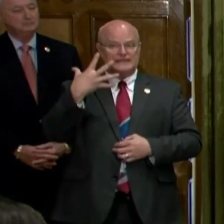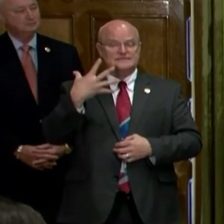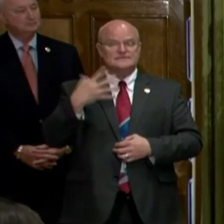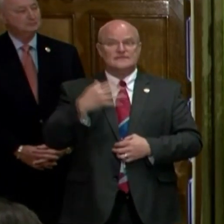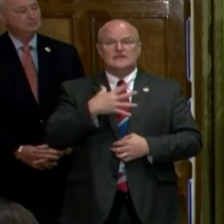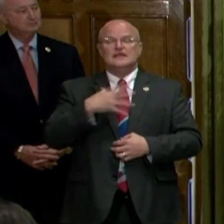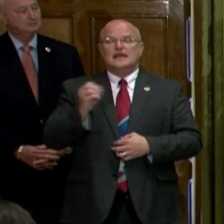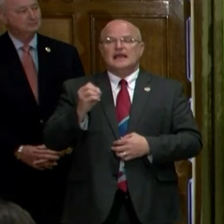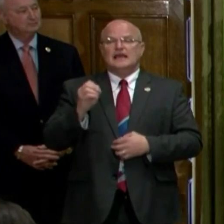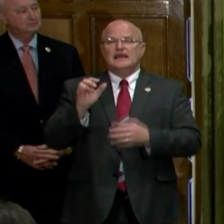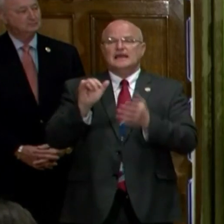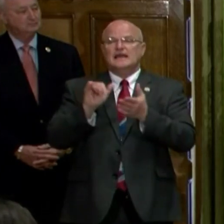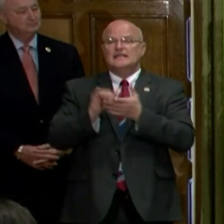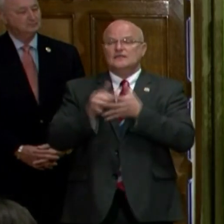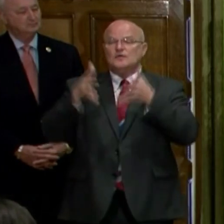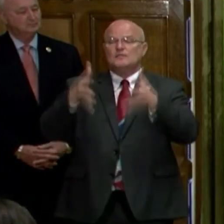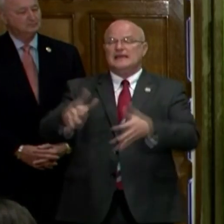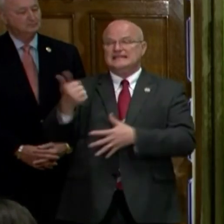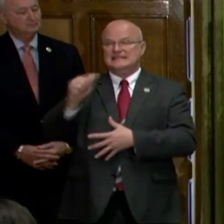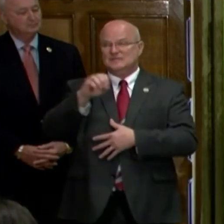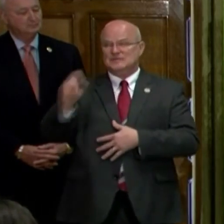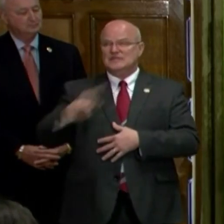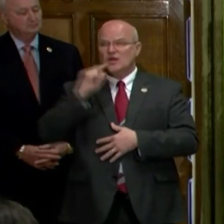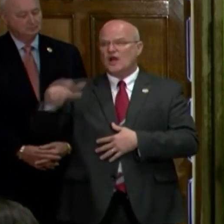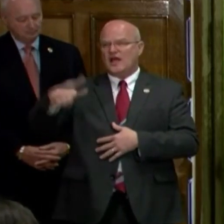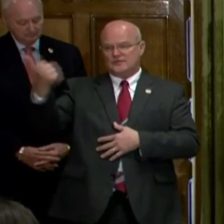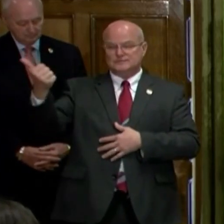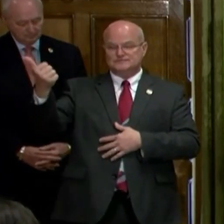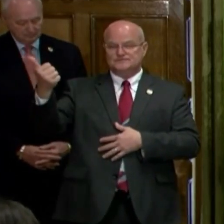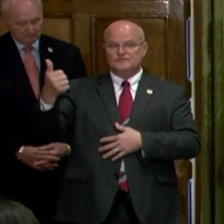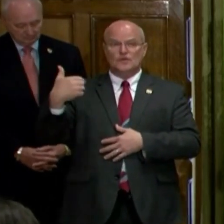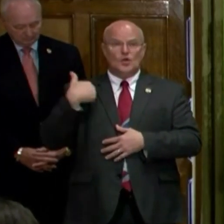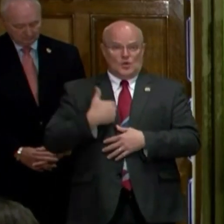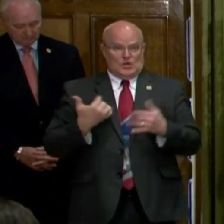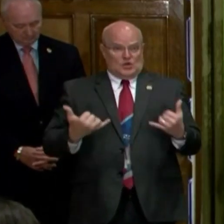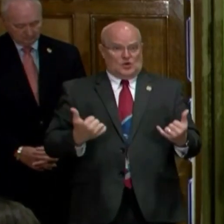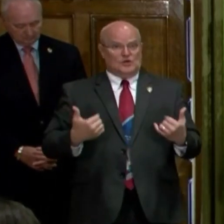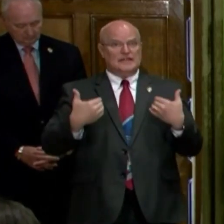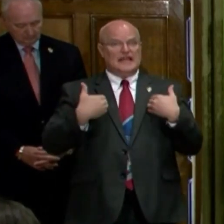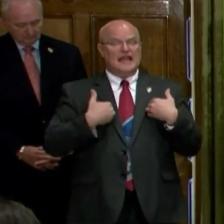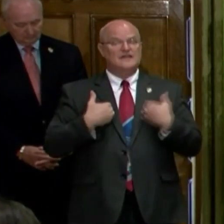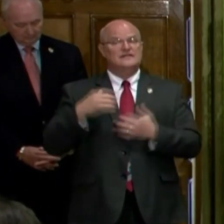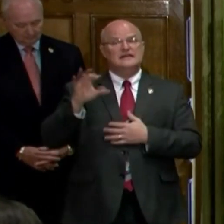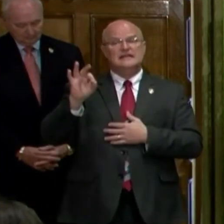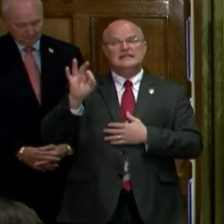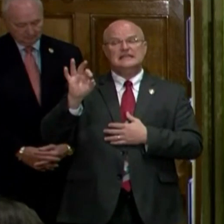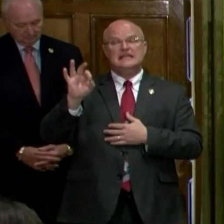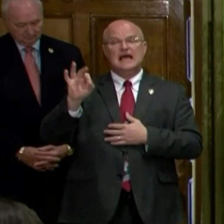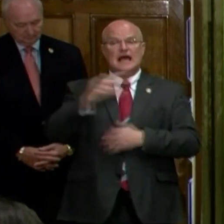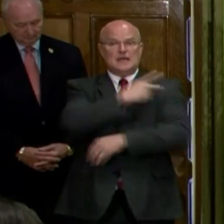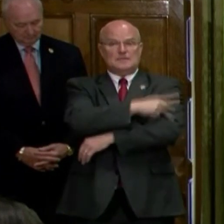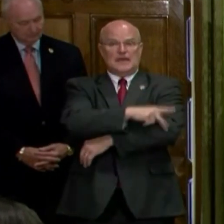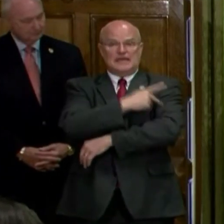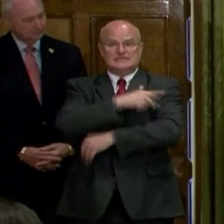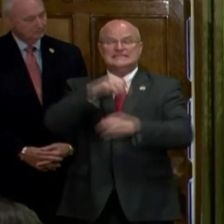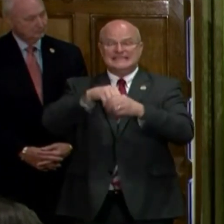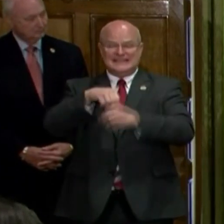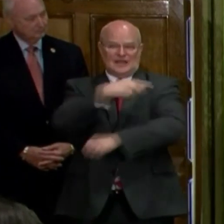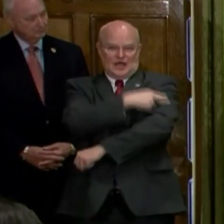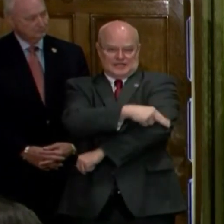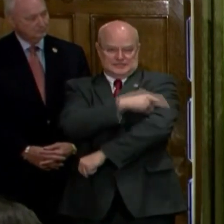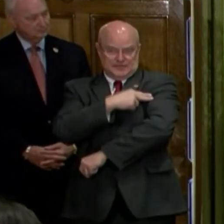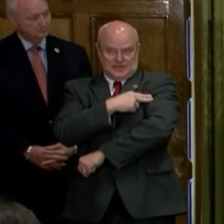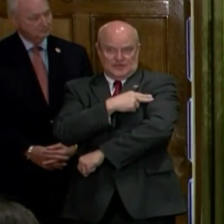and the remaining 10% are other. We currently have 9 patients who are